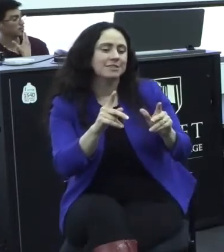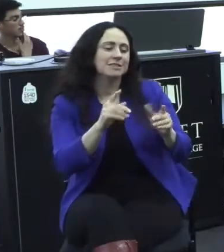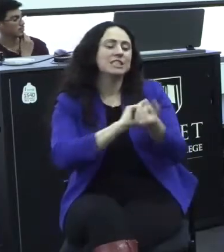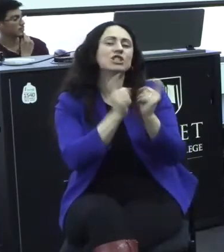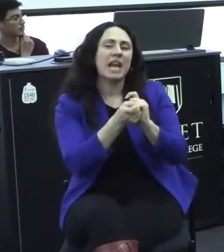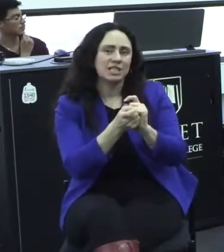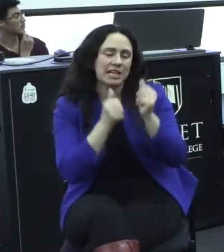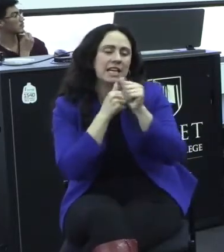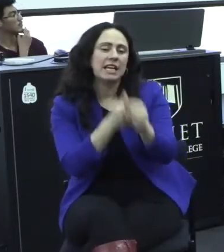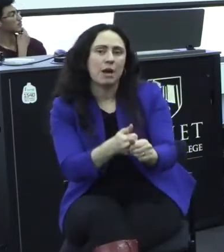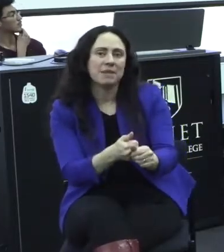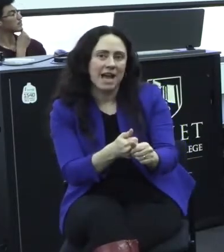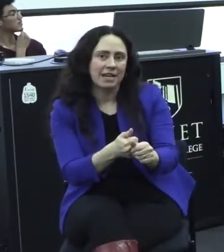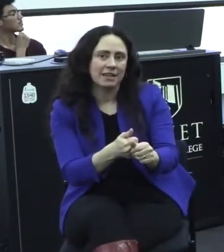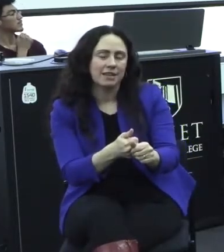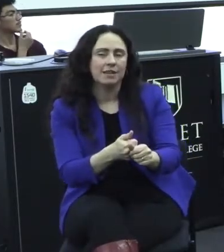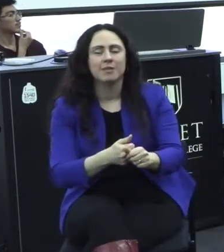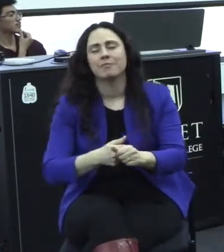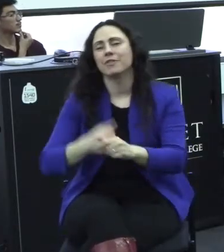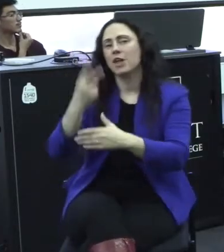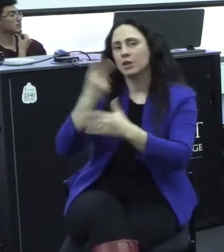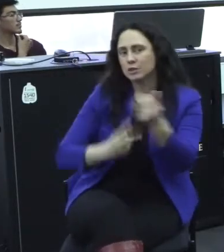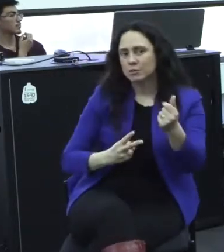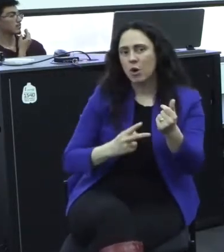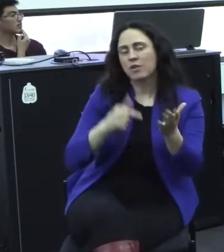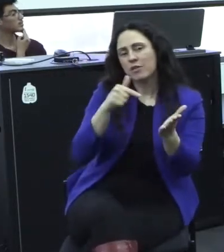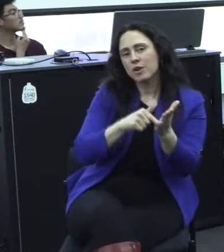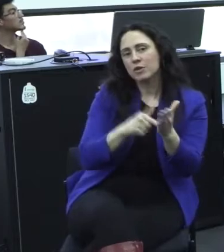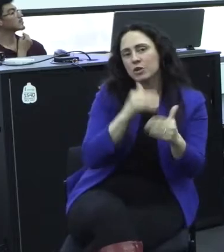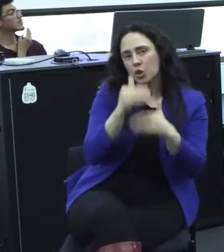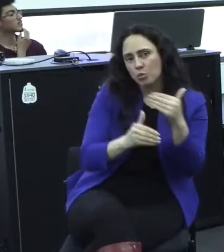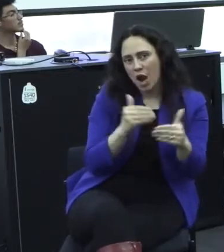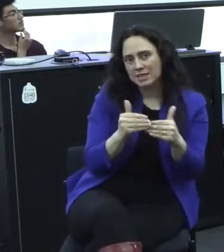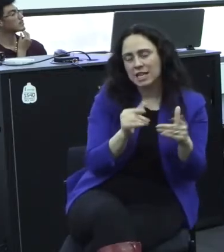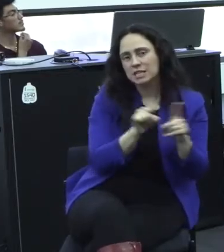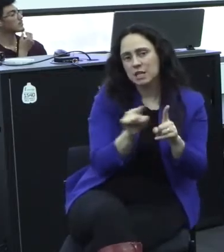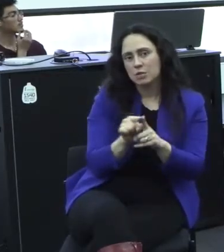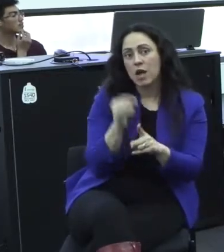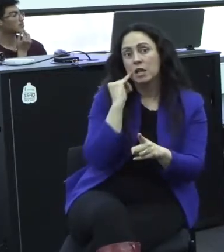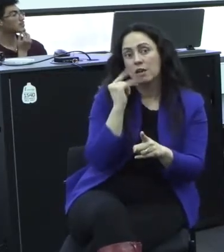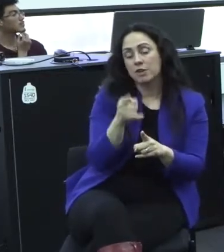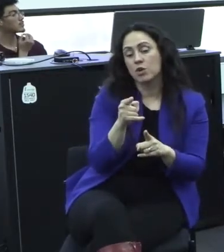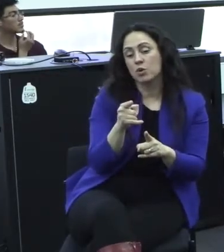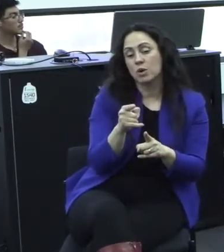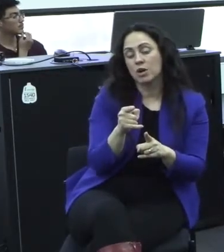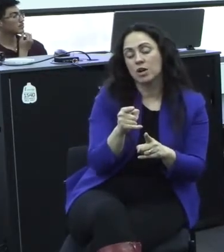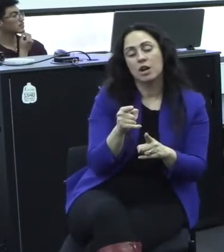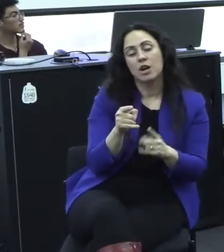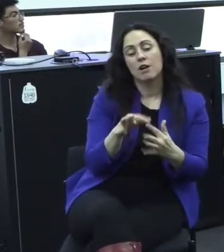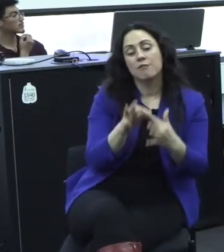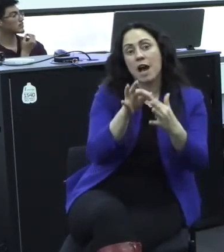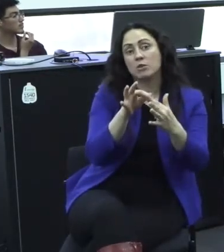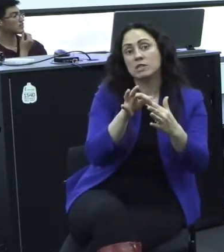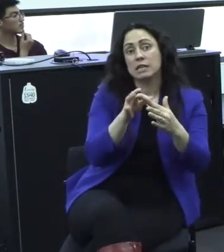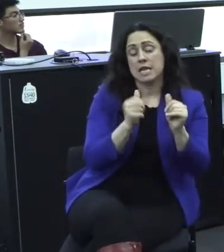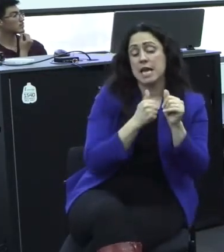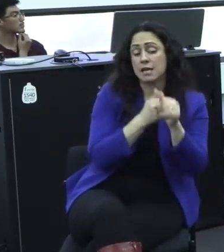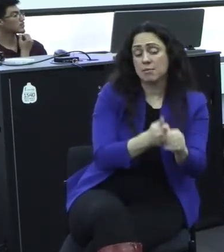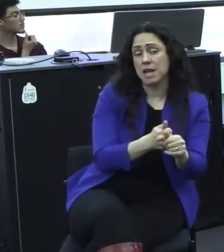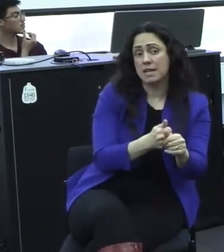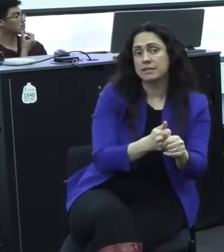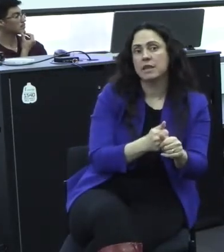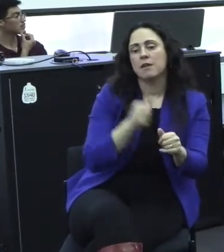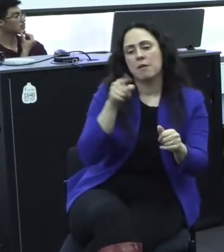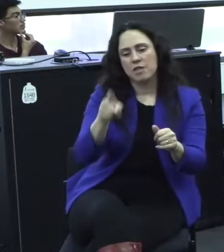both. There's also the due process as well, where if you are found in compliance, there is typically a hearing that